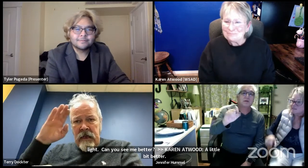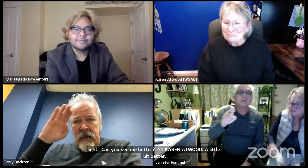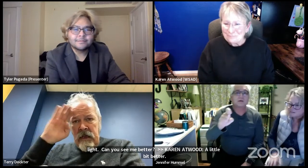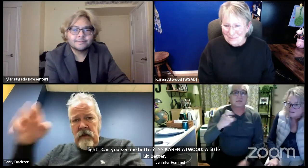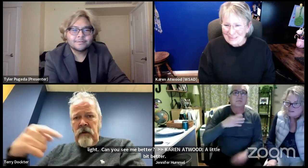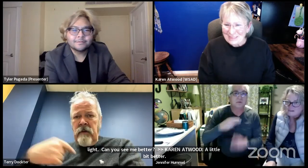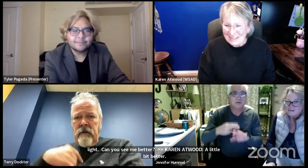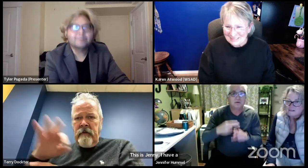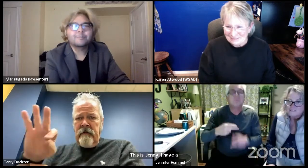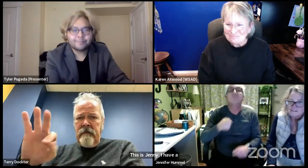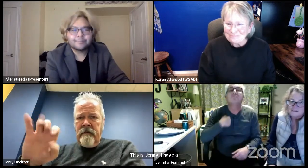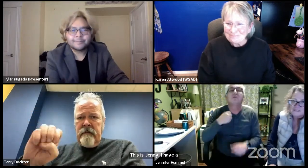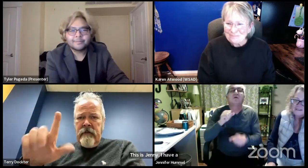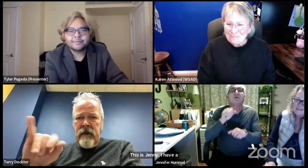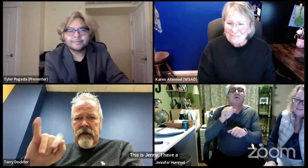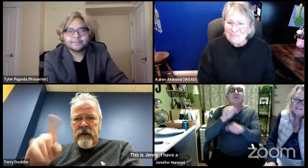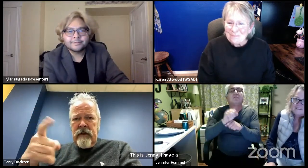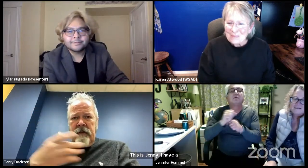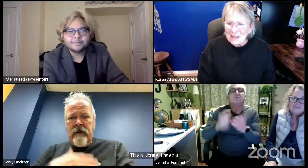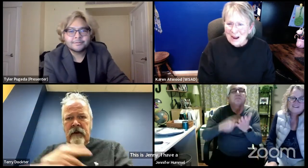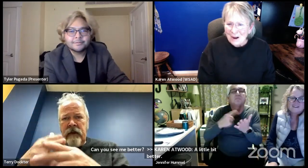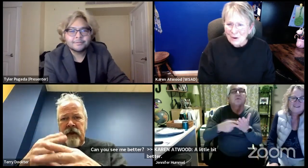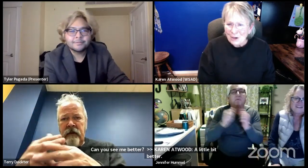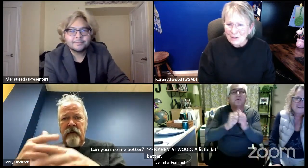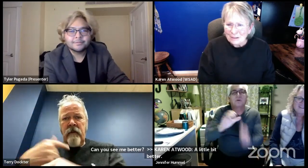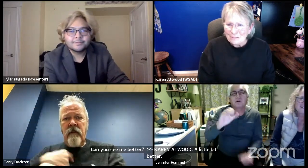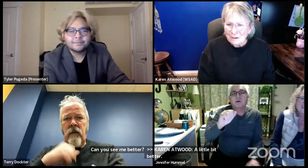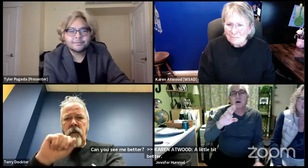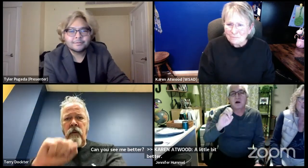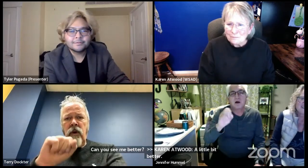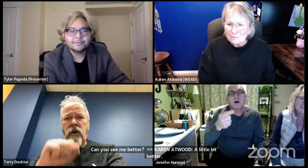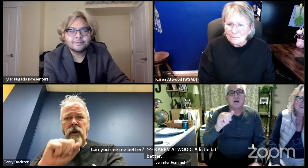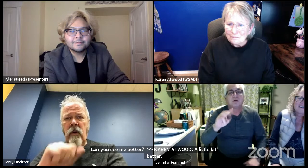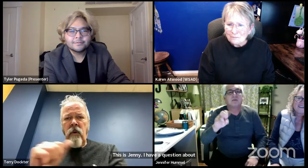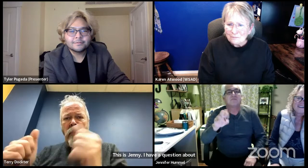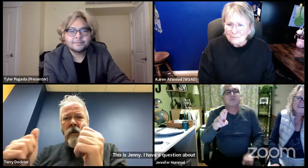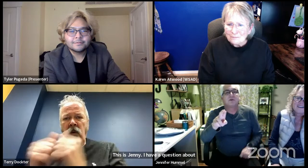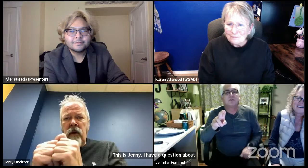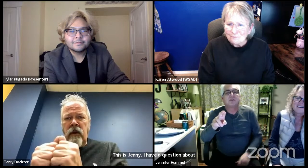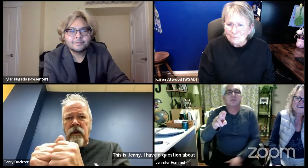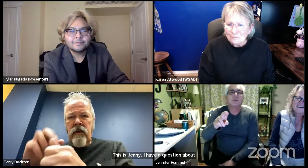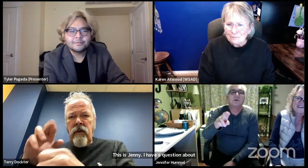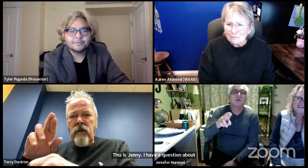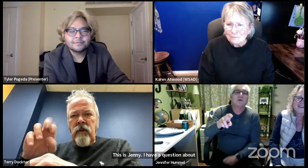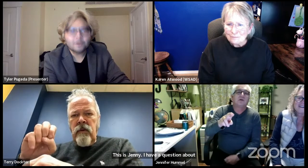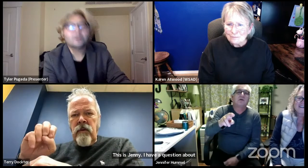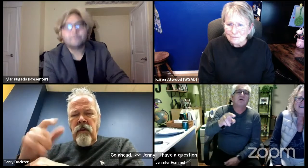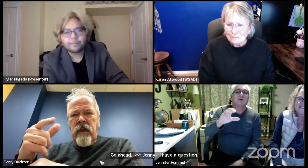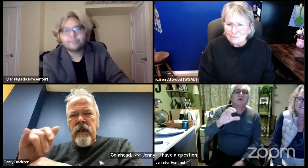Felix, hello everybody, my name is Felix. And I work with